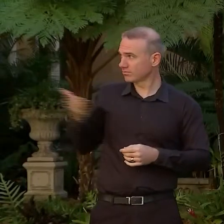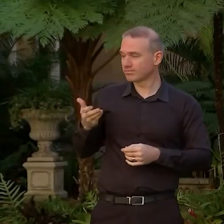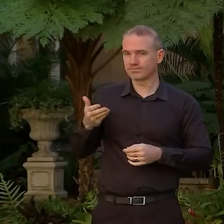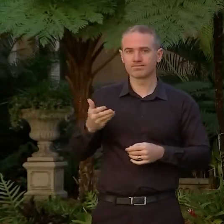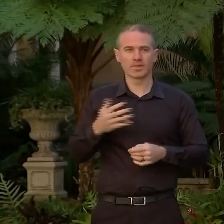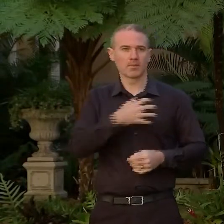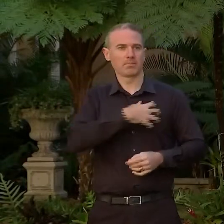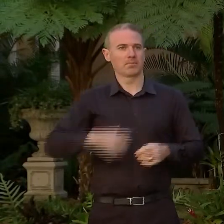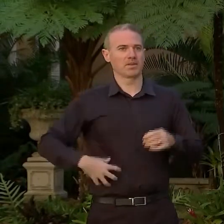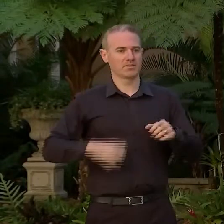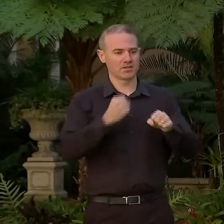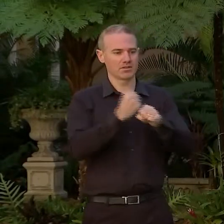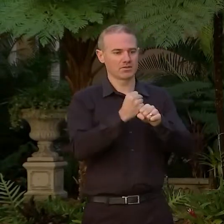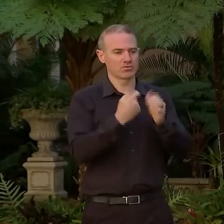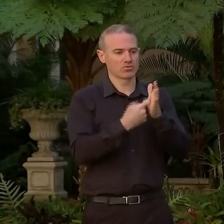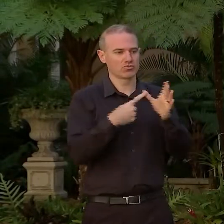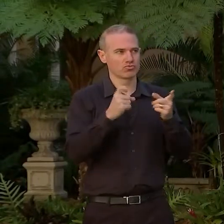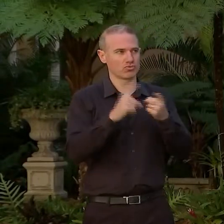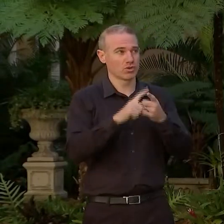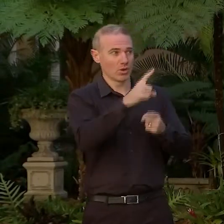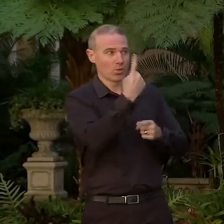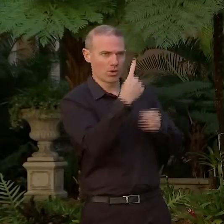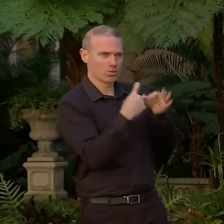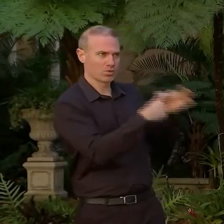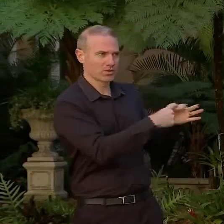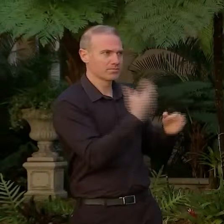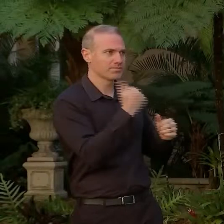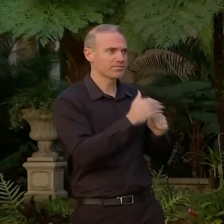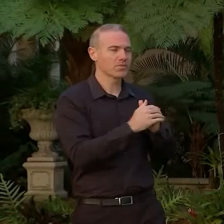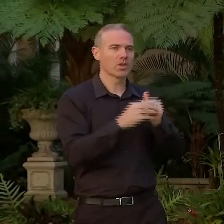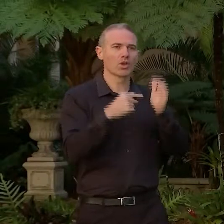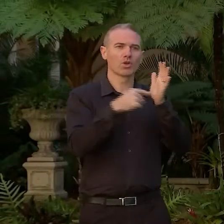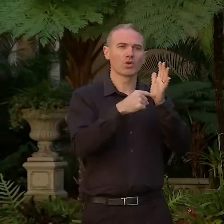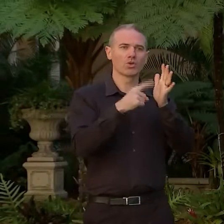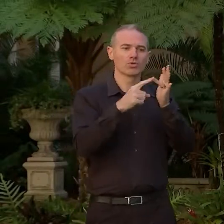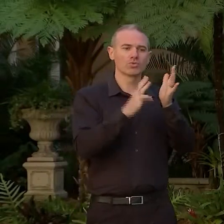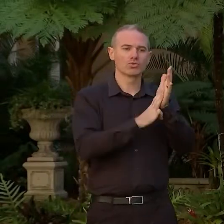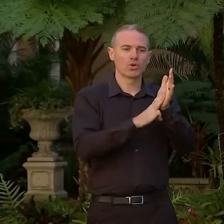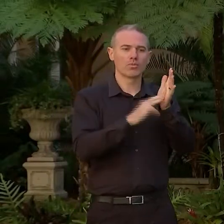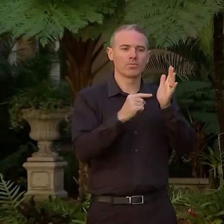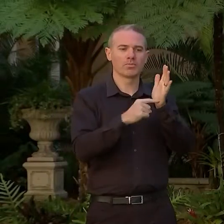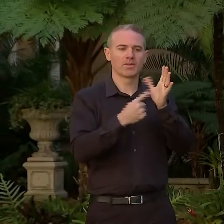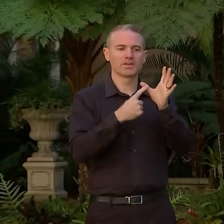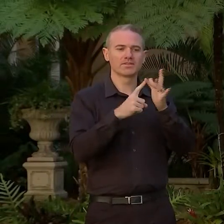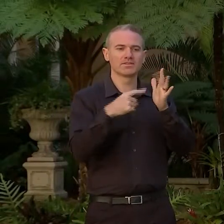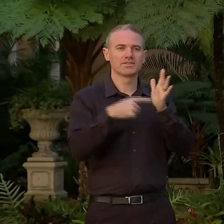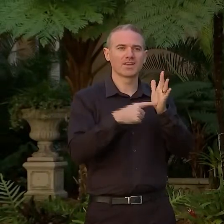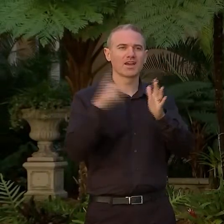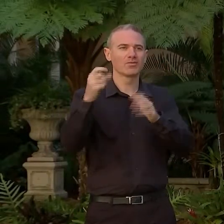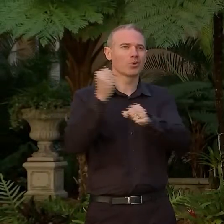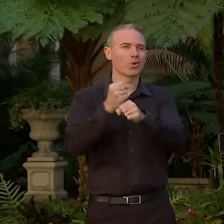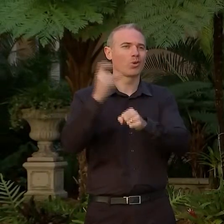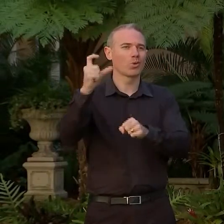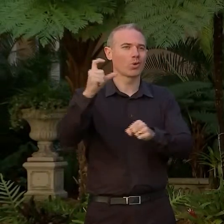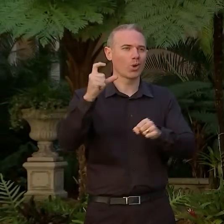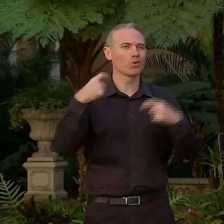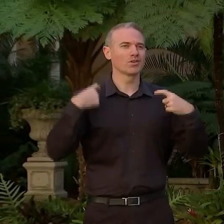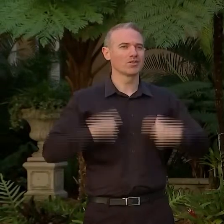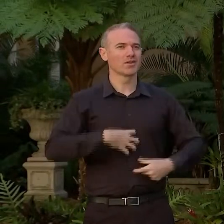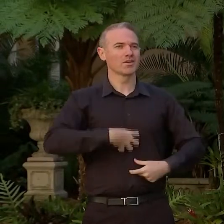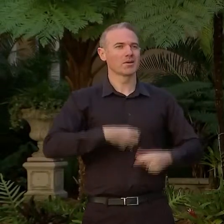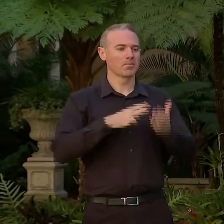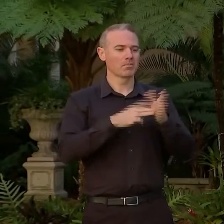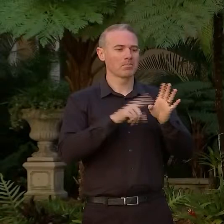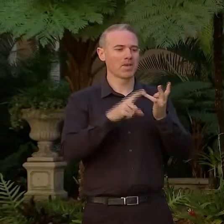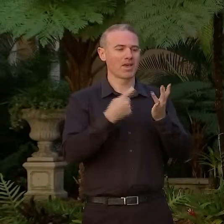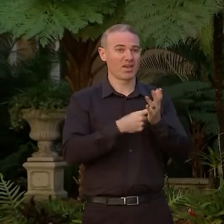please. Deputy Premier, before you go, actually, Tom Tate says that he's been speaking to the Premier, and that he's been